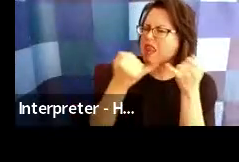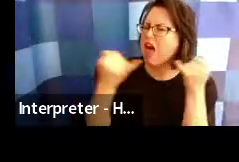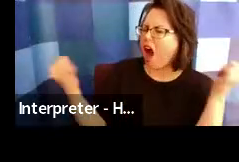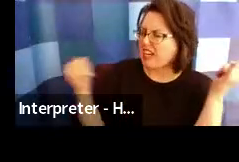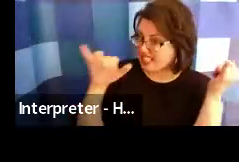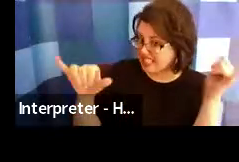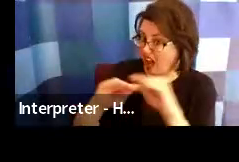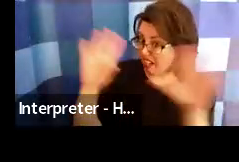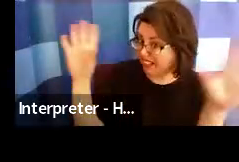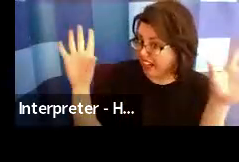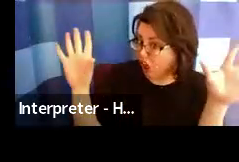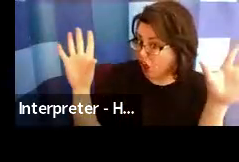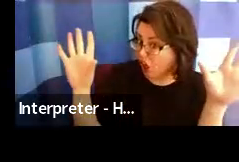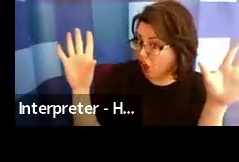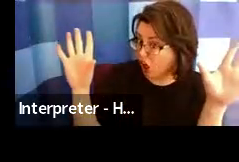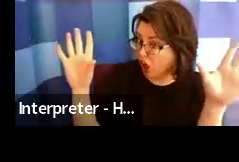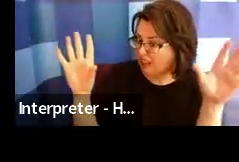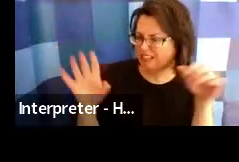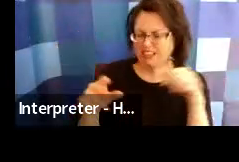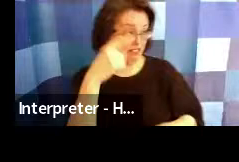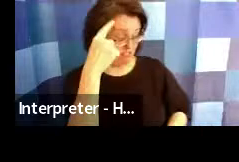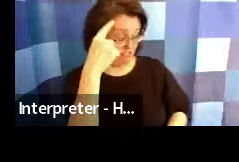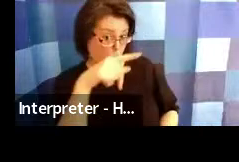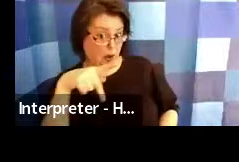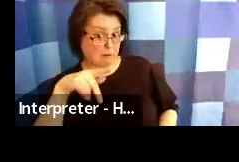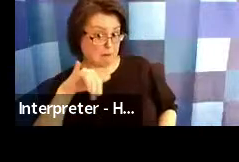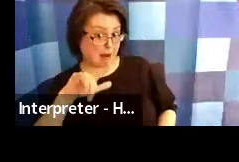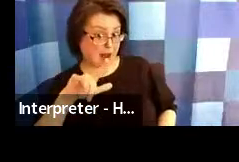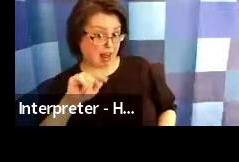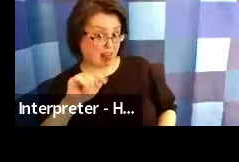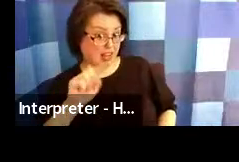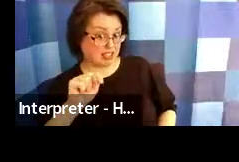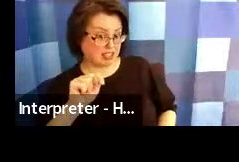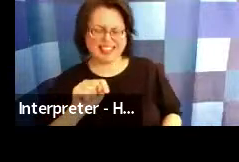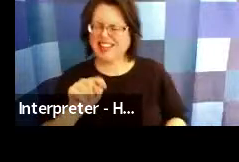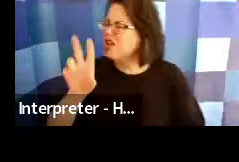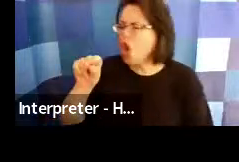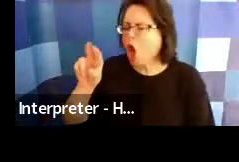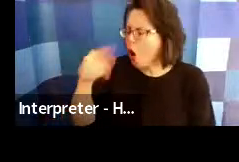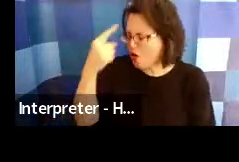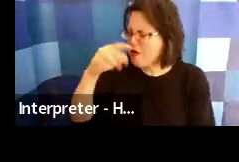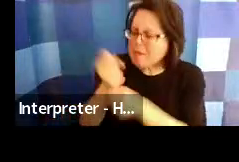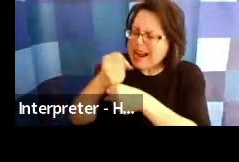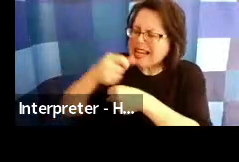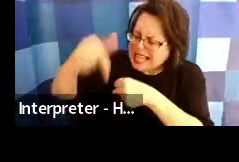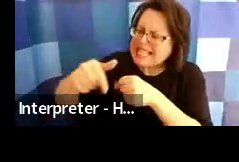For the pilot? No, for making this an accessible system.